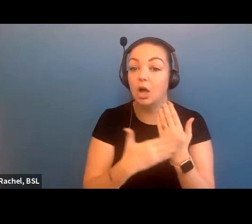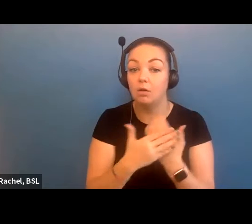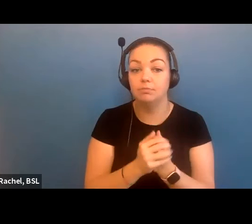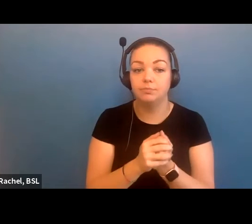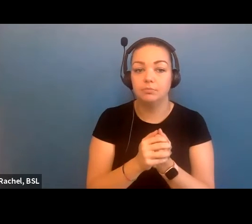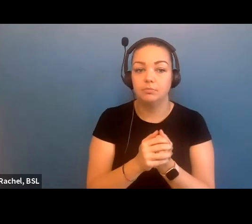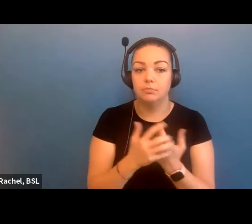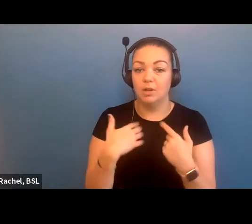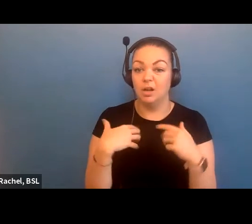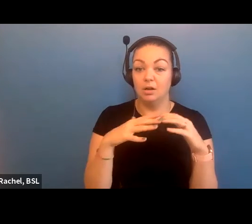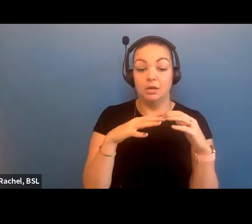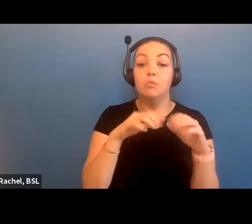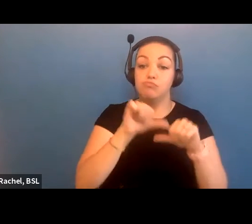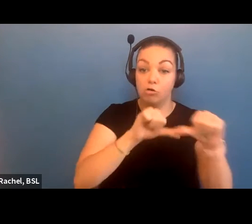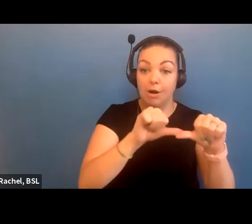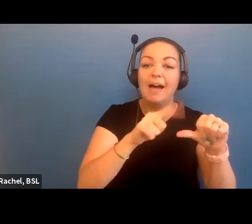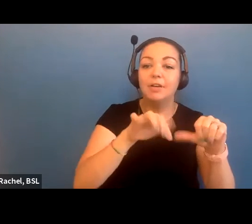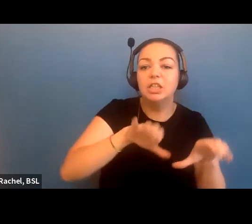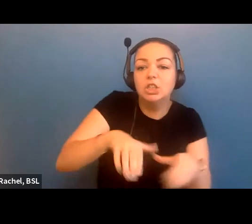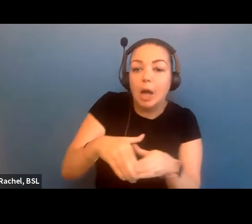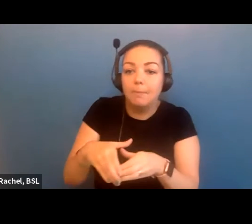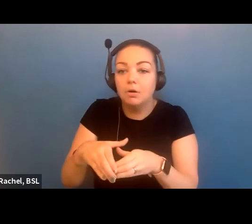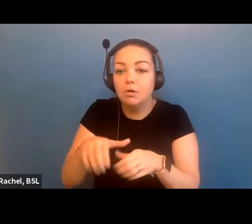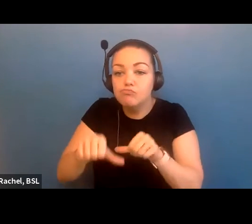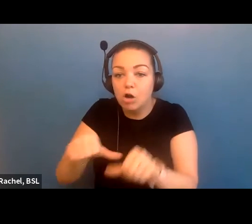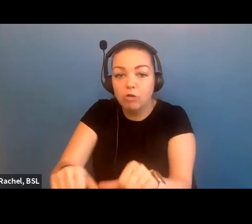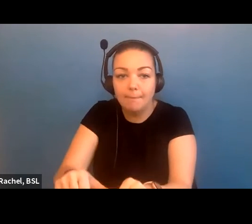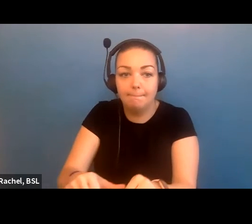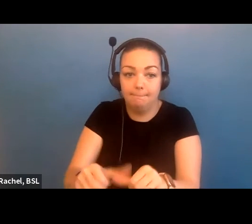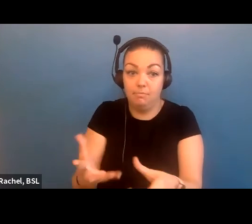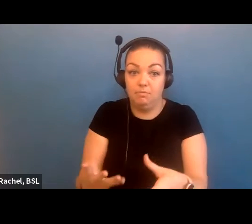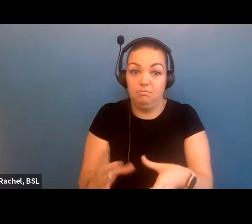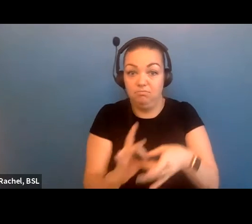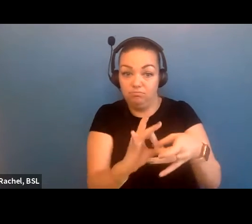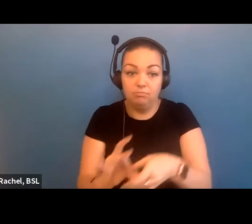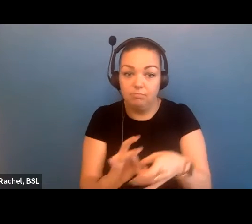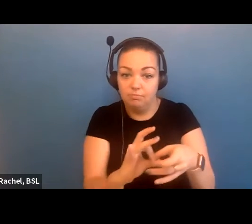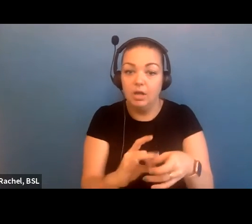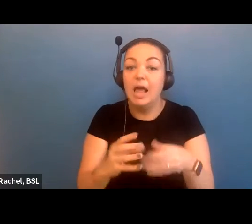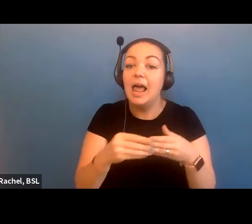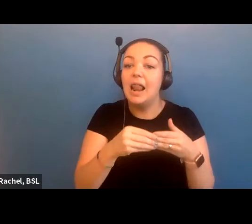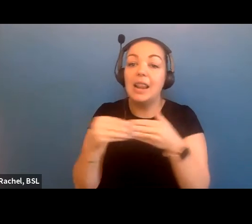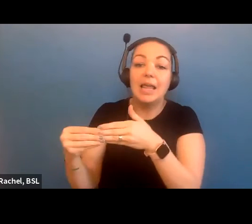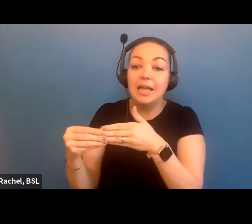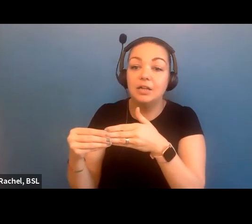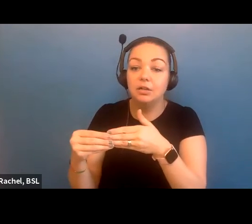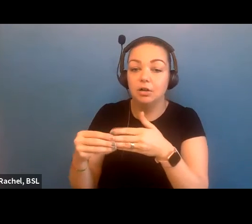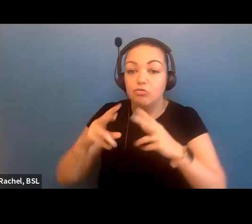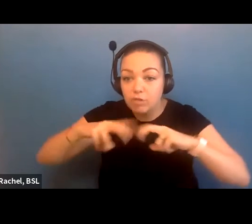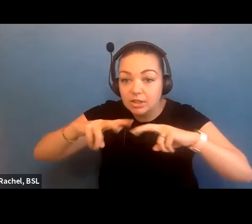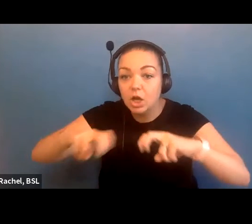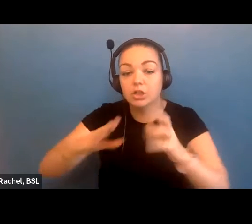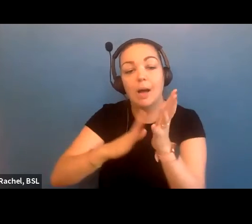called Inclusive Infrastructure as part of 80-20-30, and our lead researcher, Michaela Patrick, will introduce that work to you later